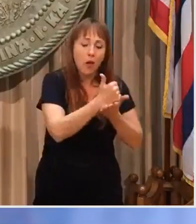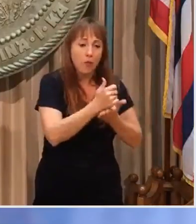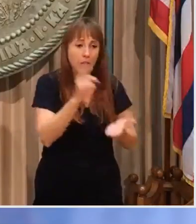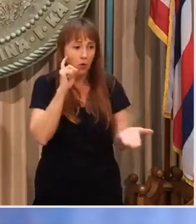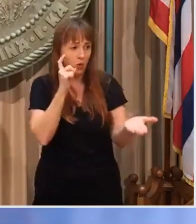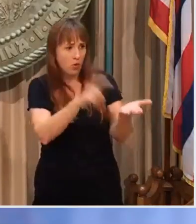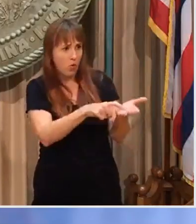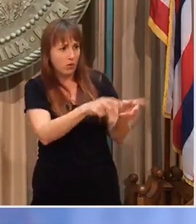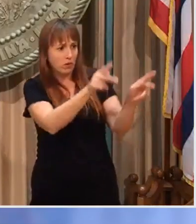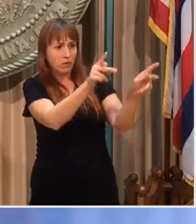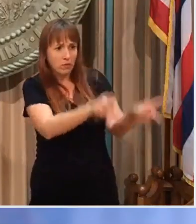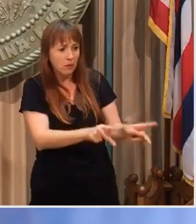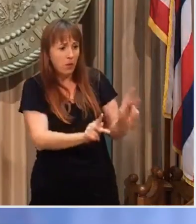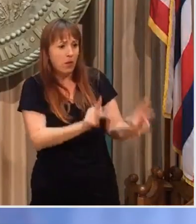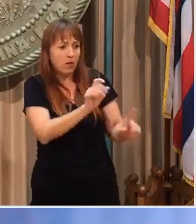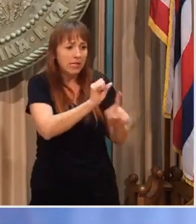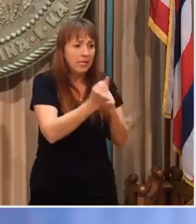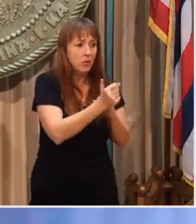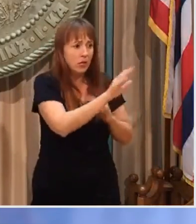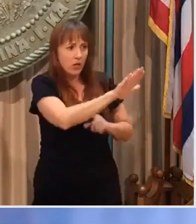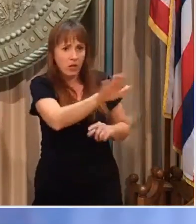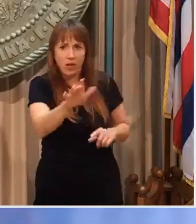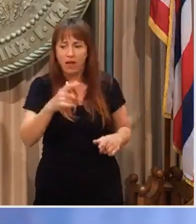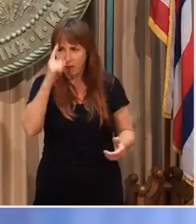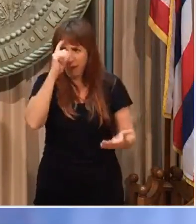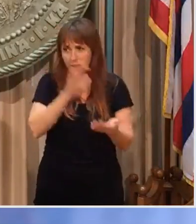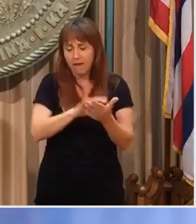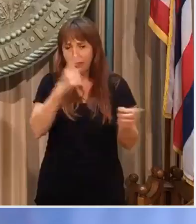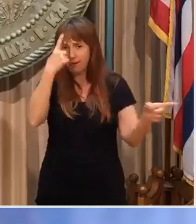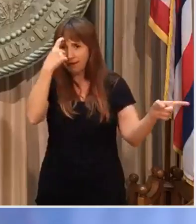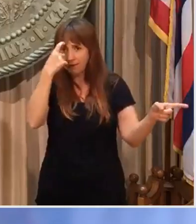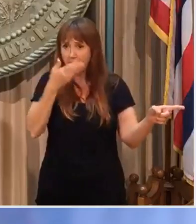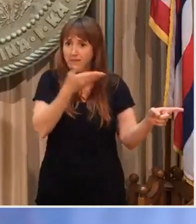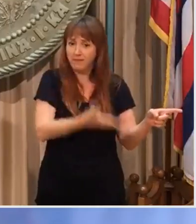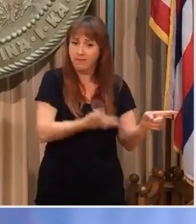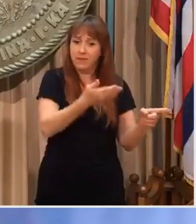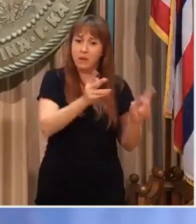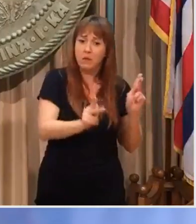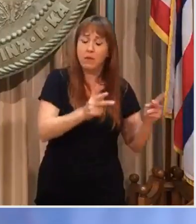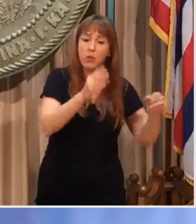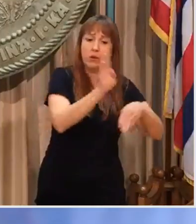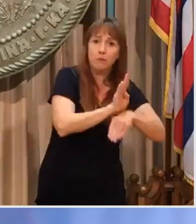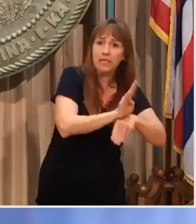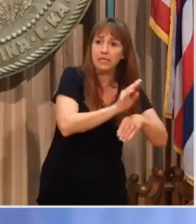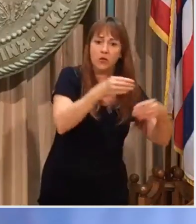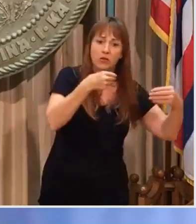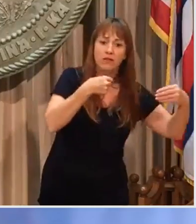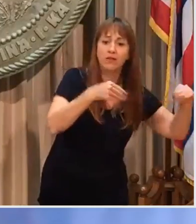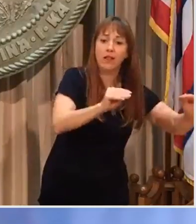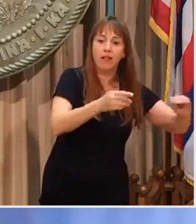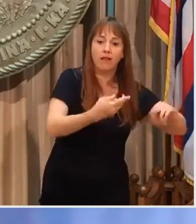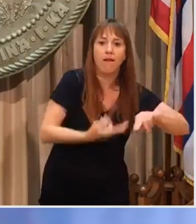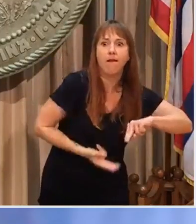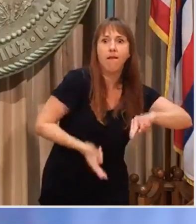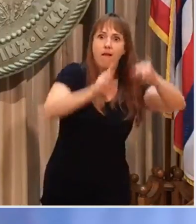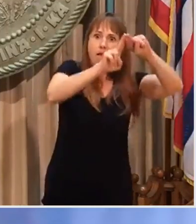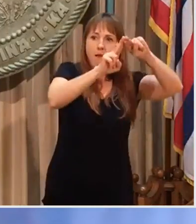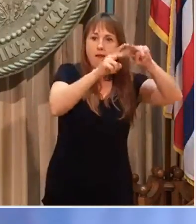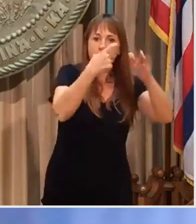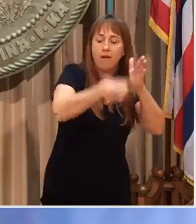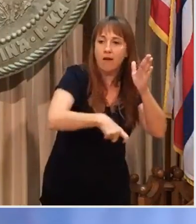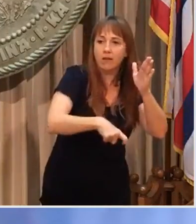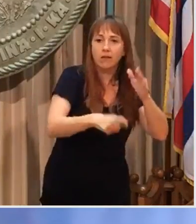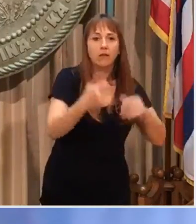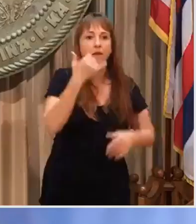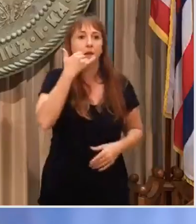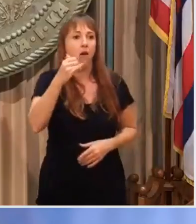you identify situations where you believe that merchants are gouging the community. Please